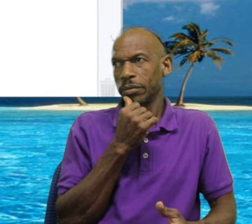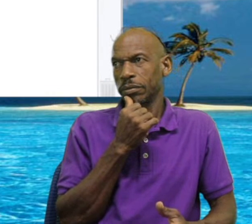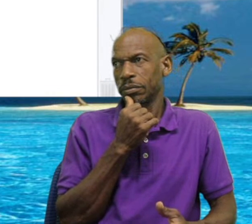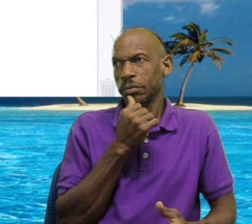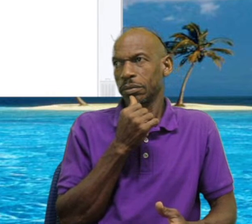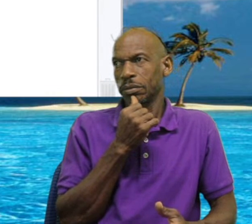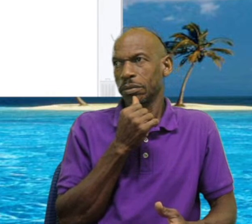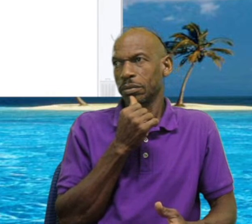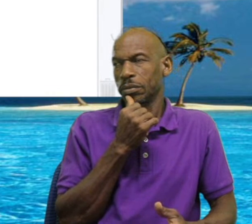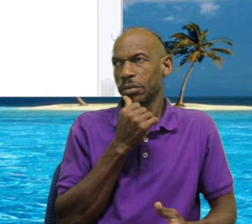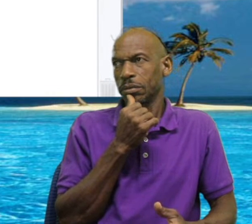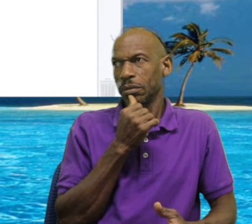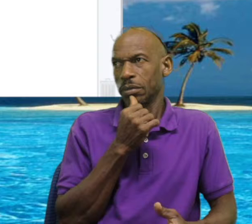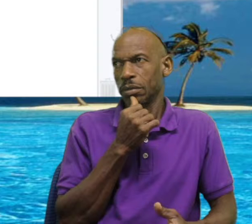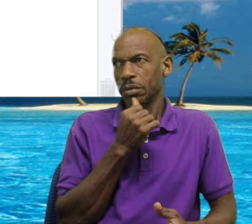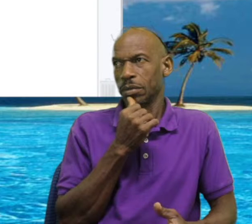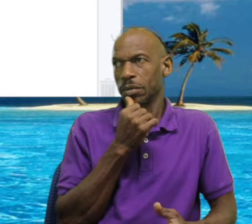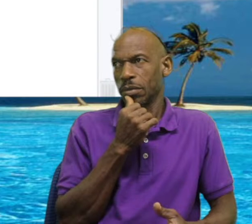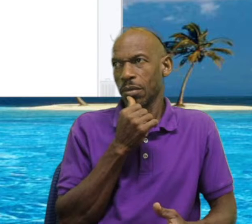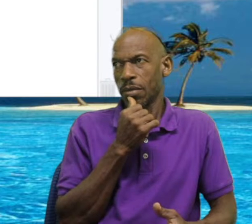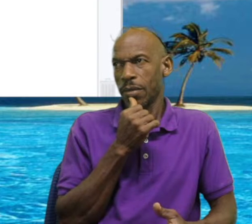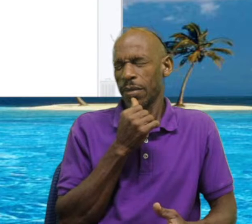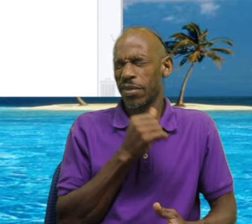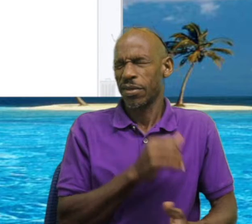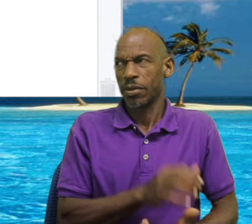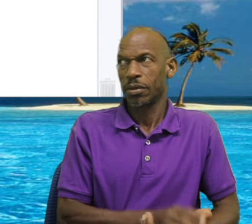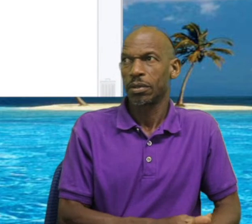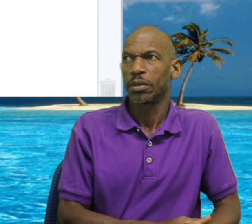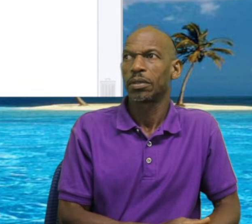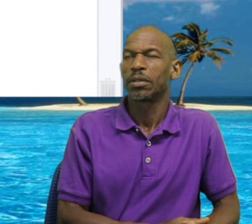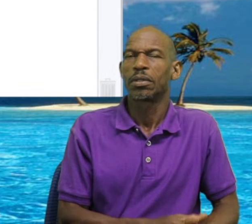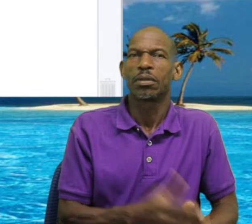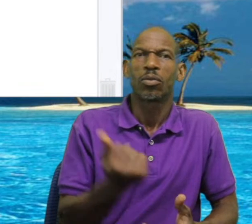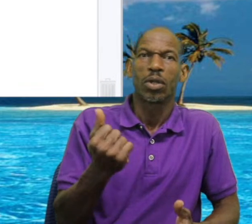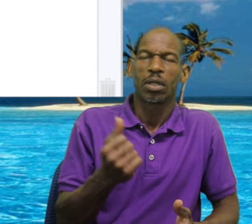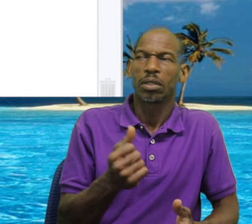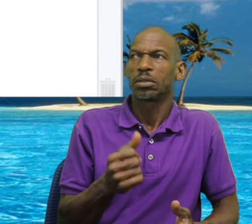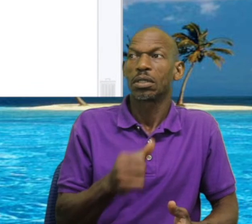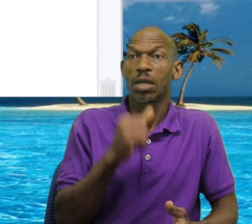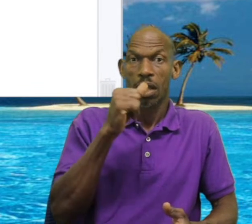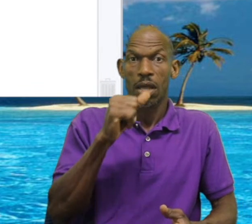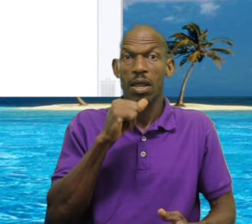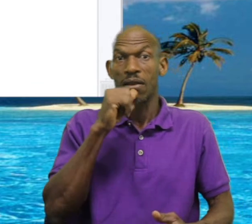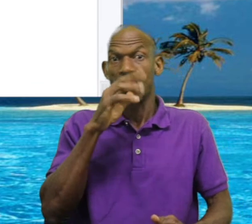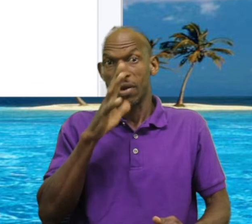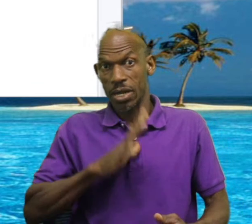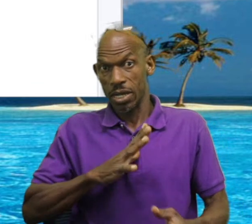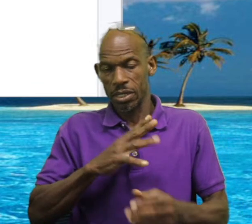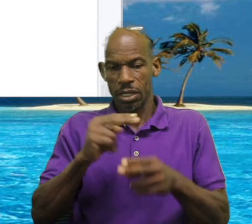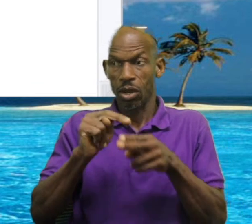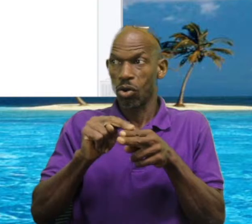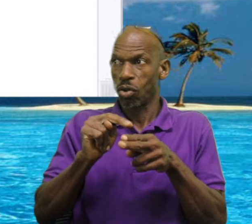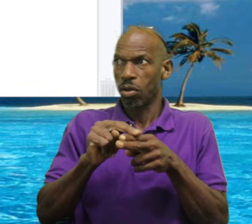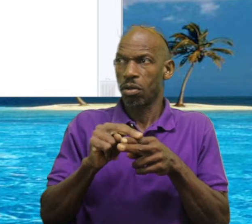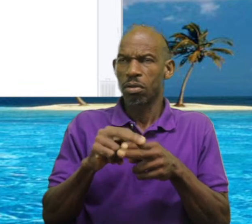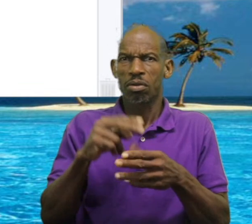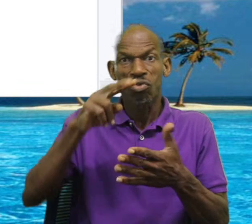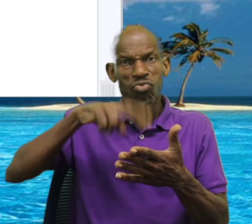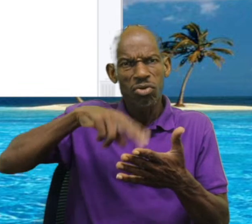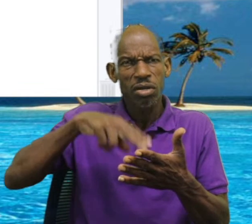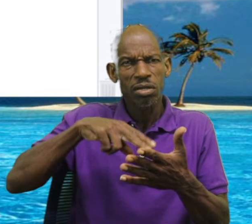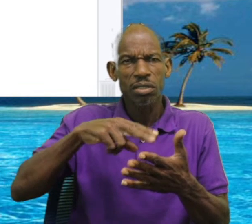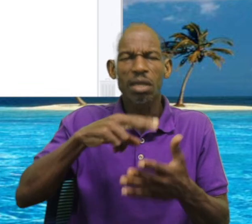putting and here? Because a lady is a noun, but reads is a